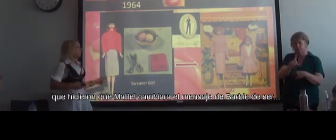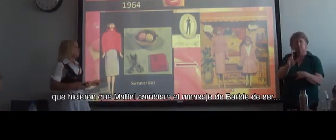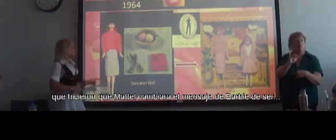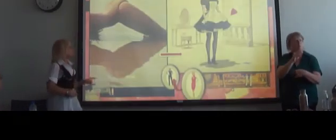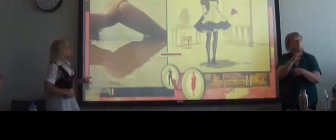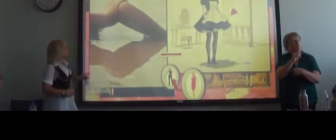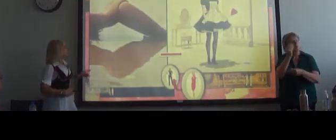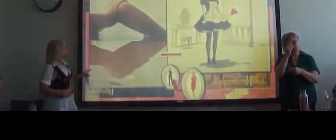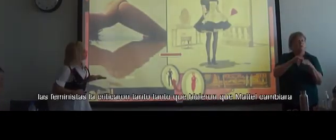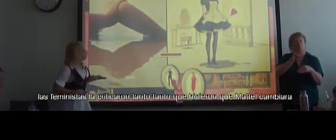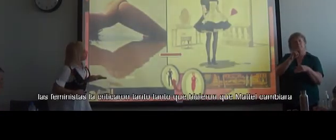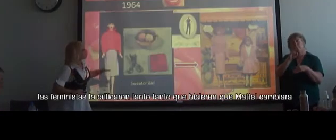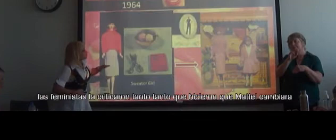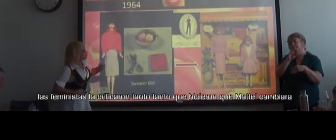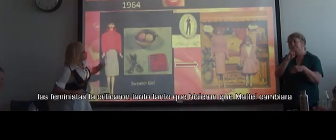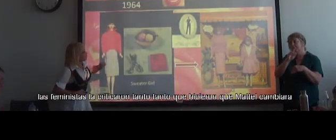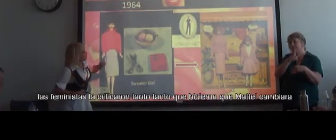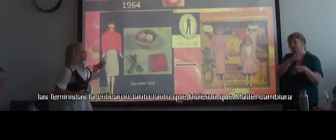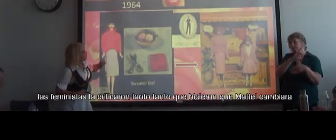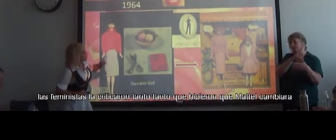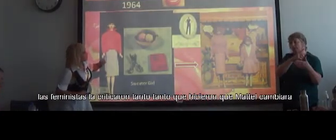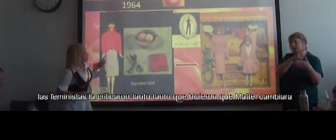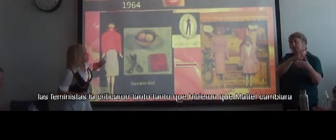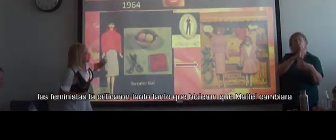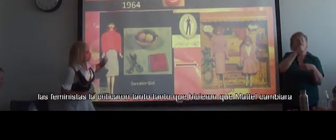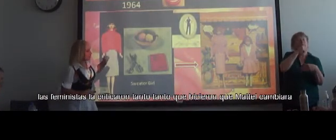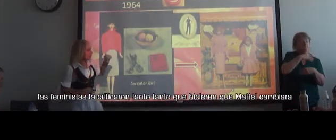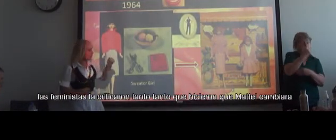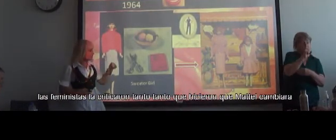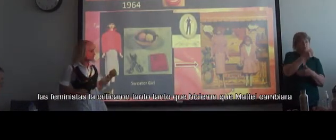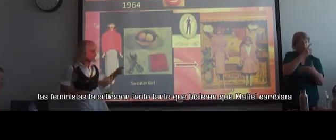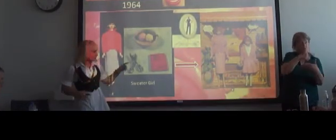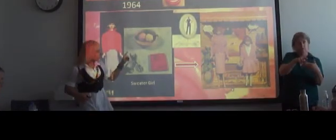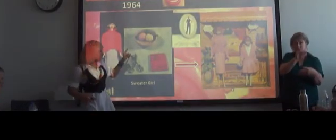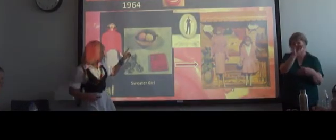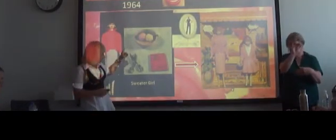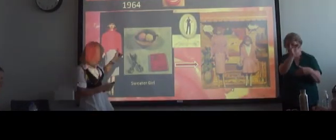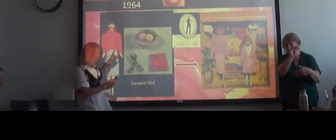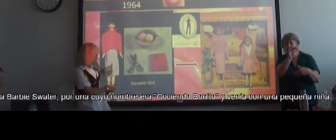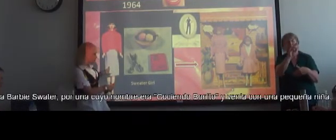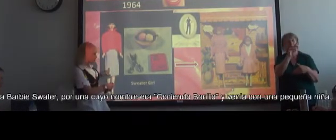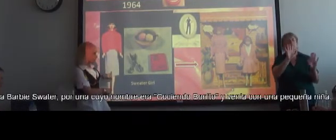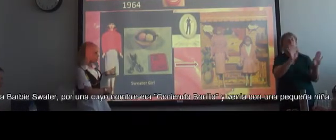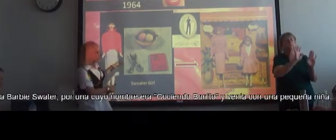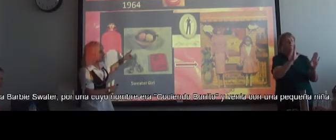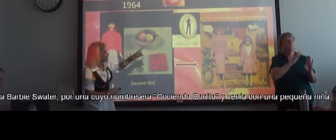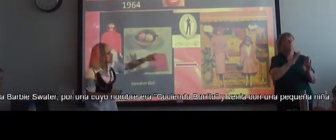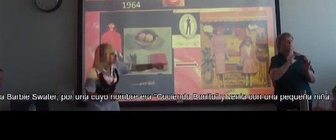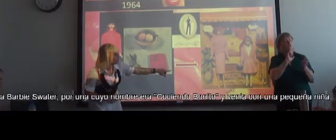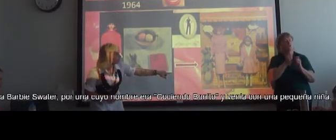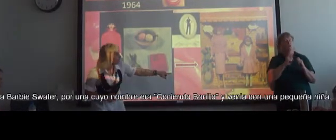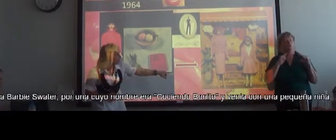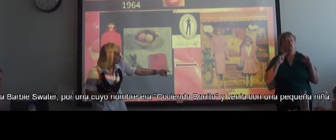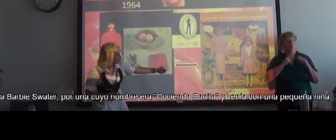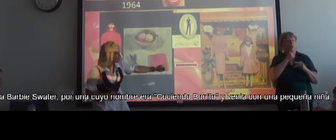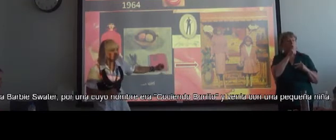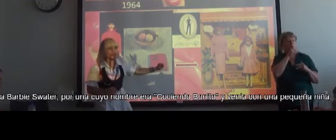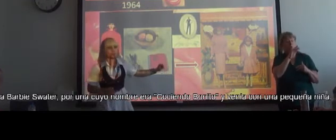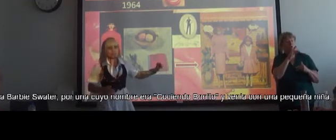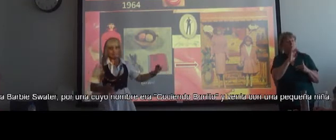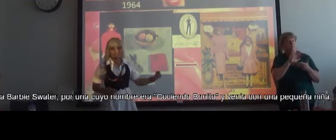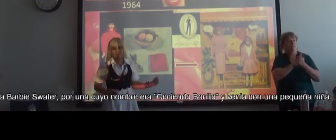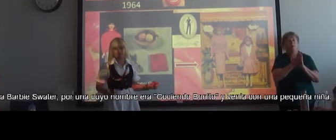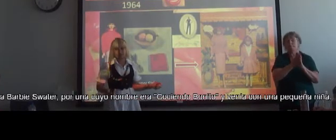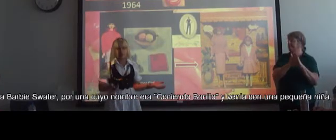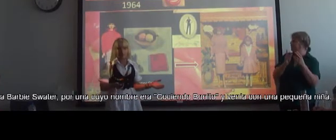Barbie from being feminists criticized it so much that made Mattel change the sweater Barbie for one whose